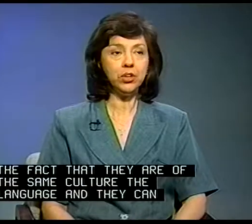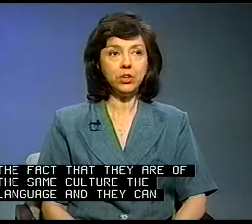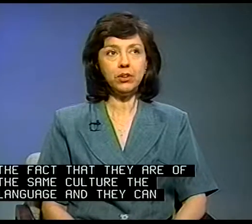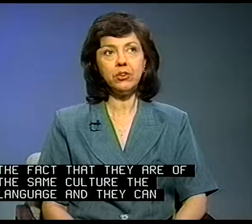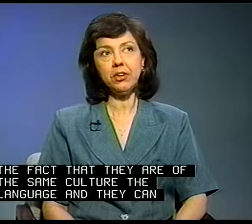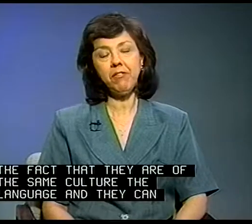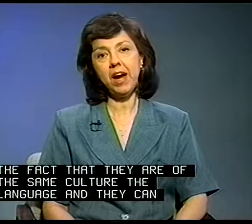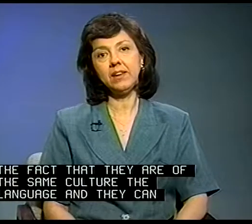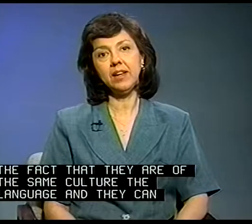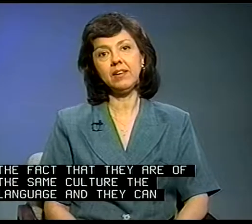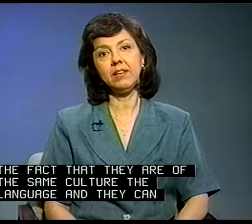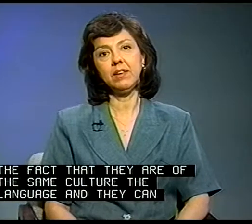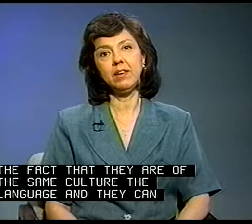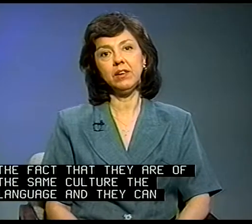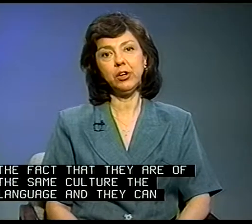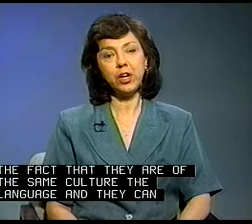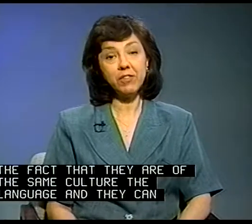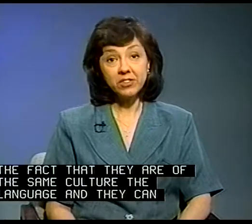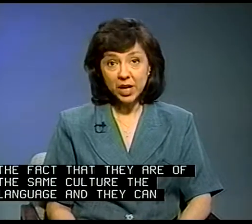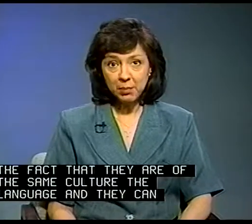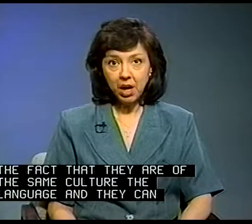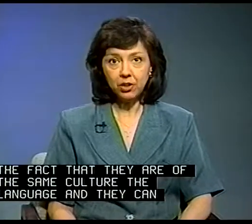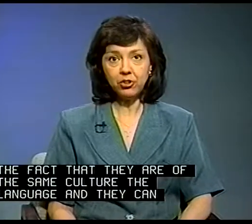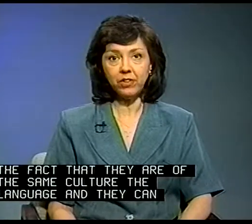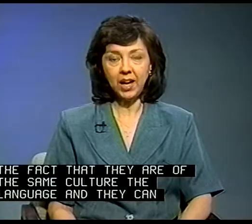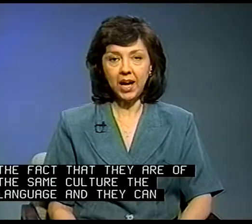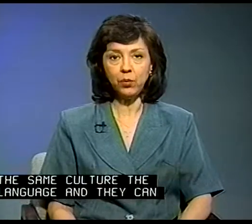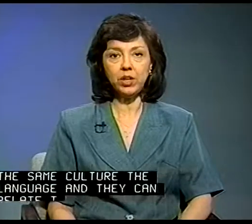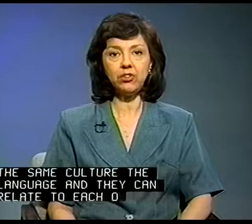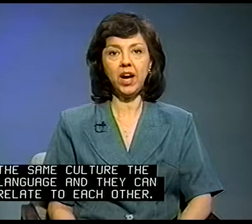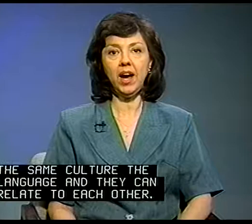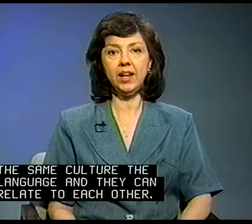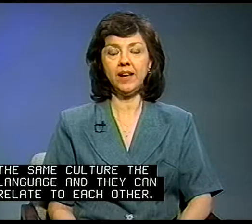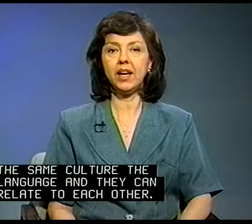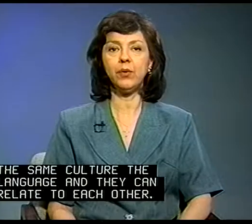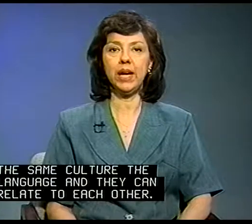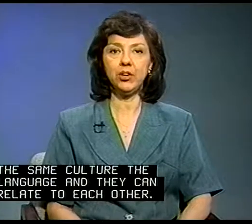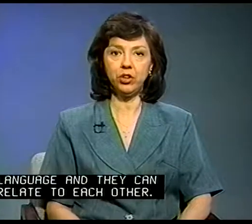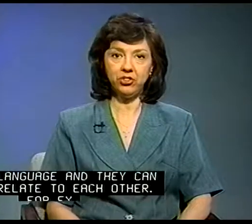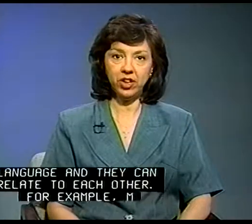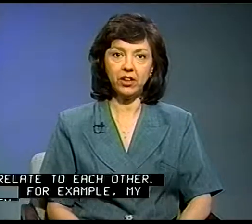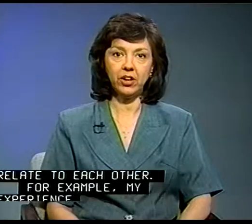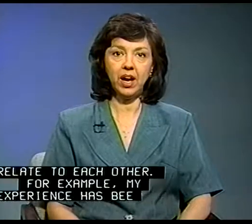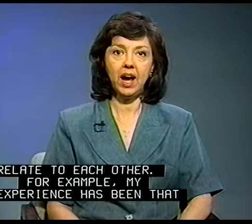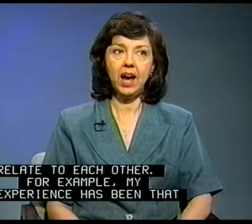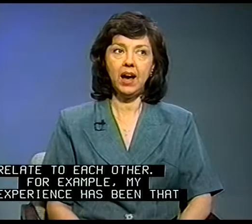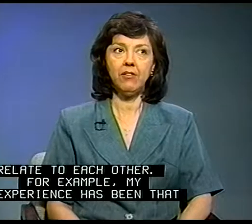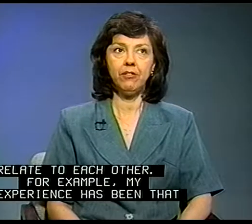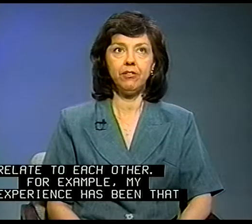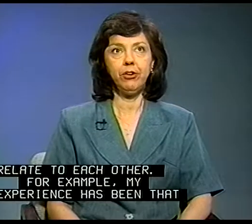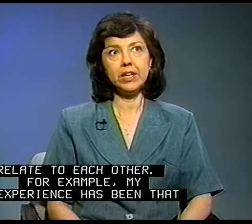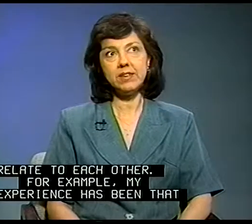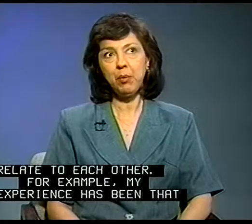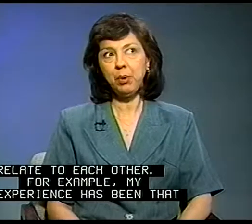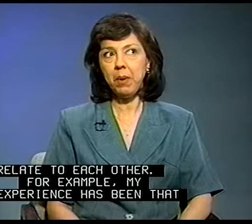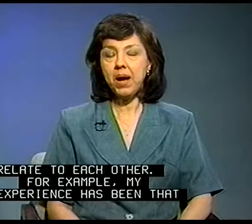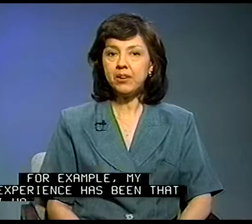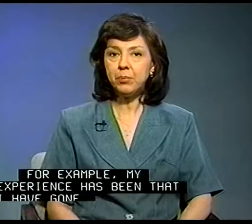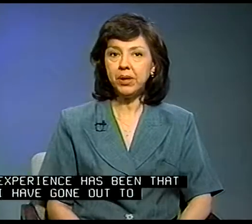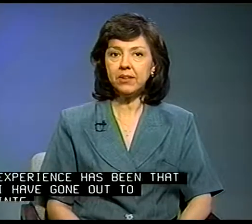due to the fact that they're of the same culture, the language, and they can relate to each other. For example, my experience